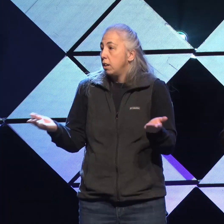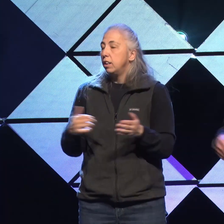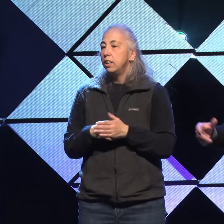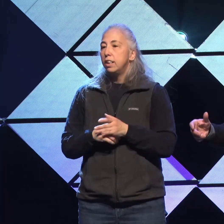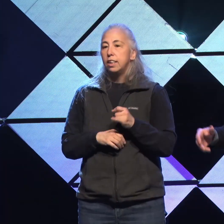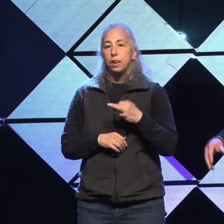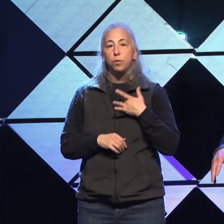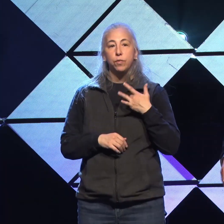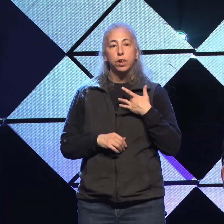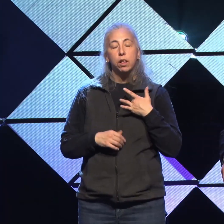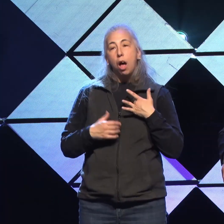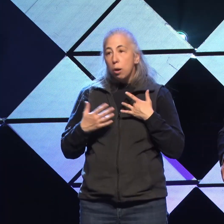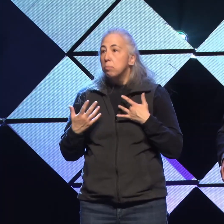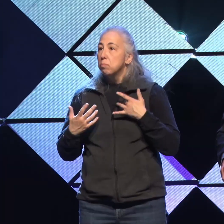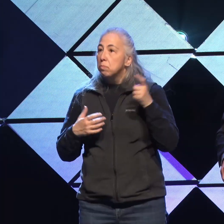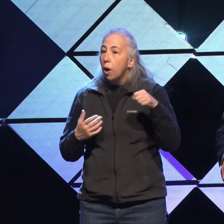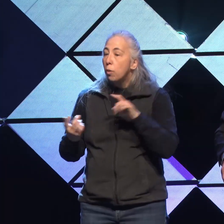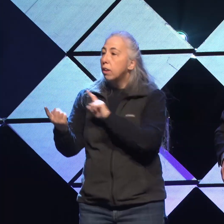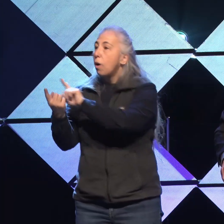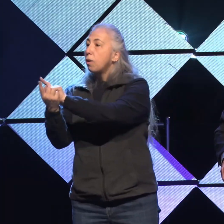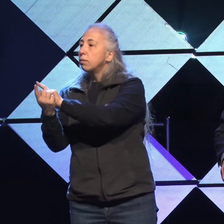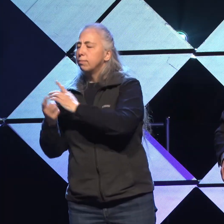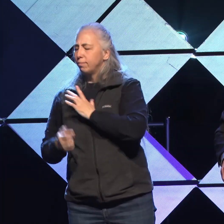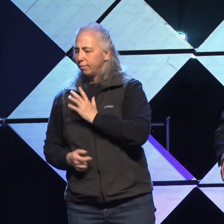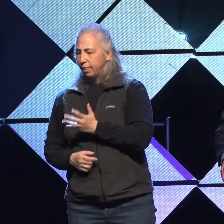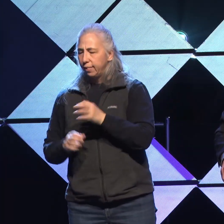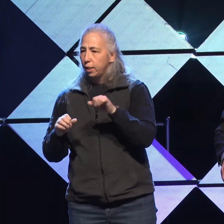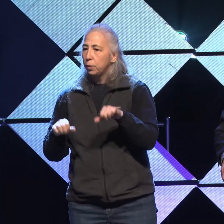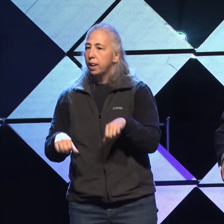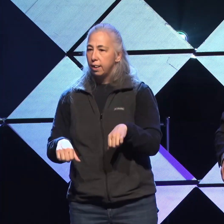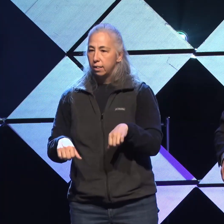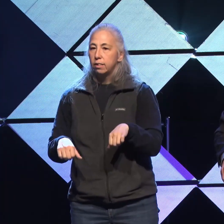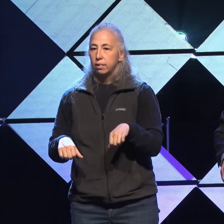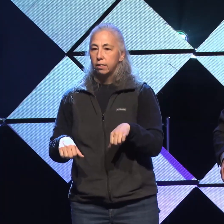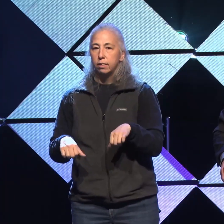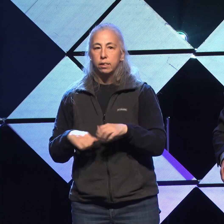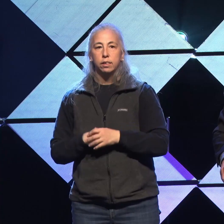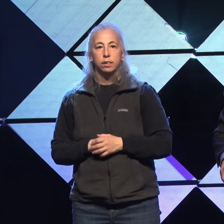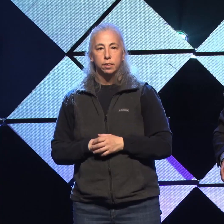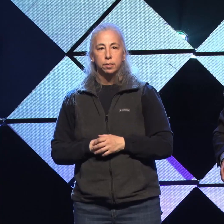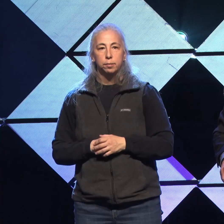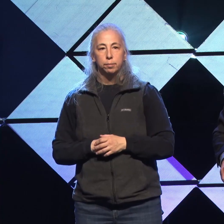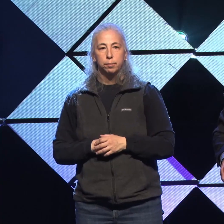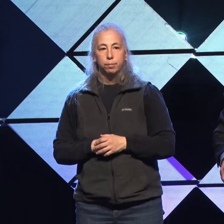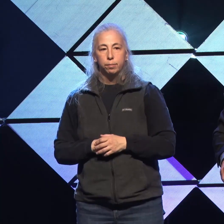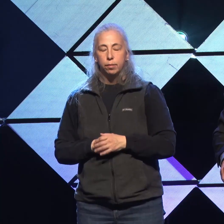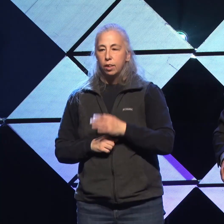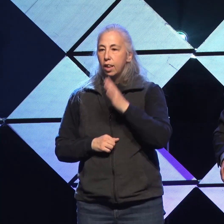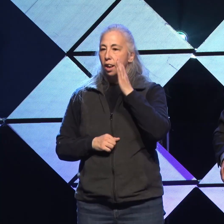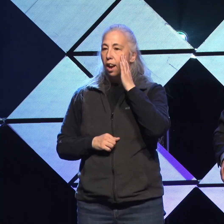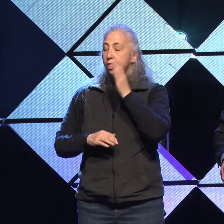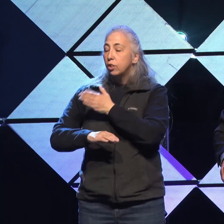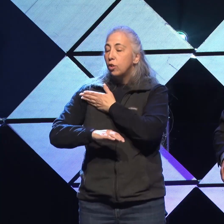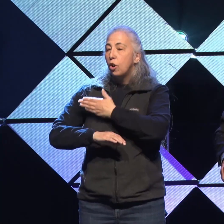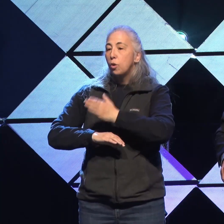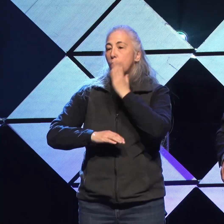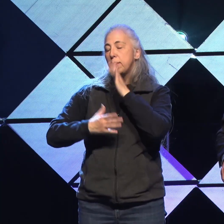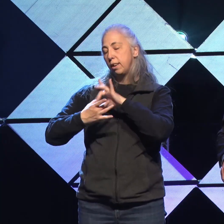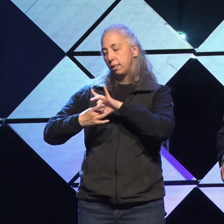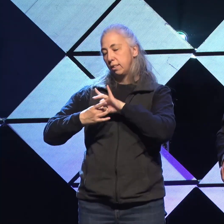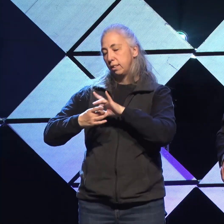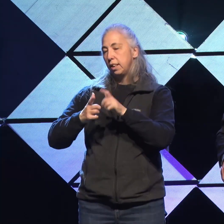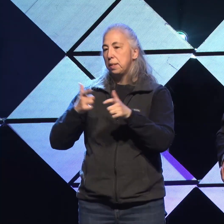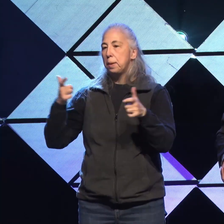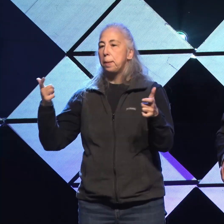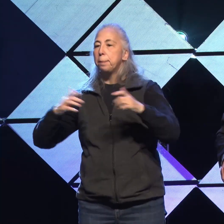you can come as the band leads us in this song about the table. And let me remind